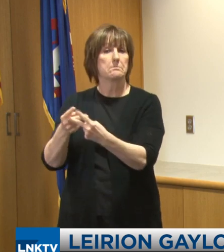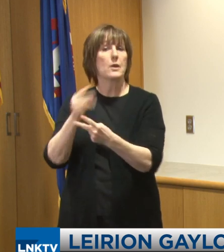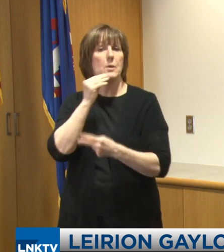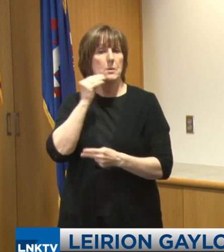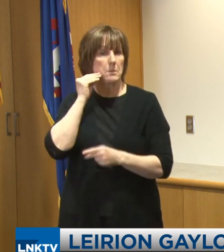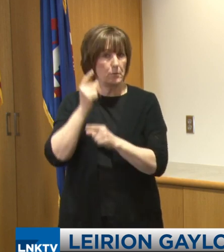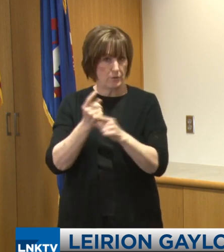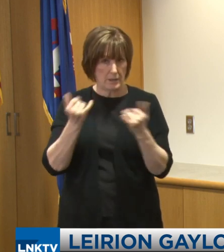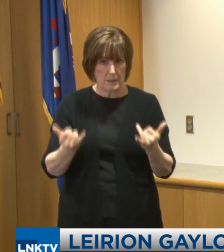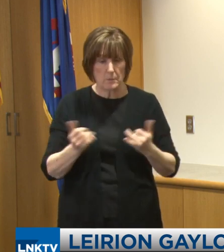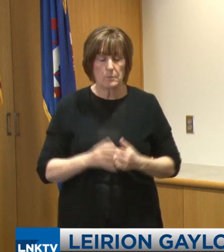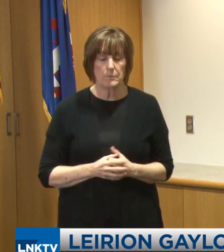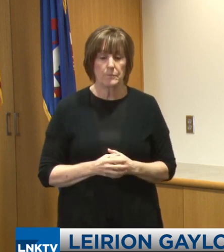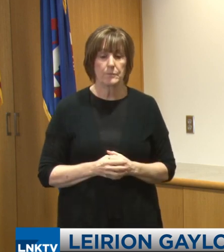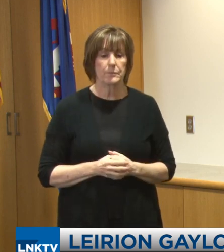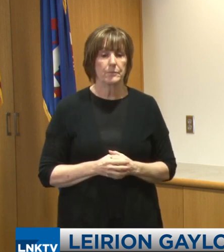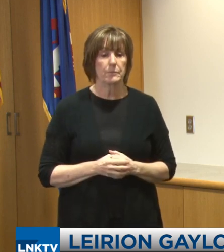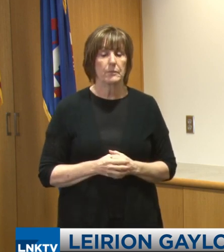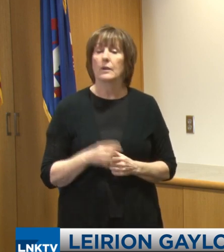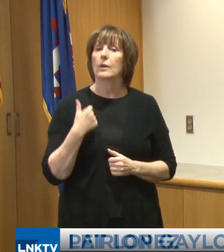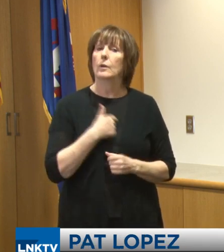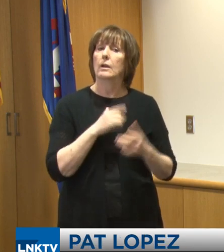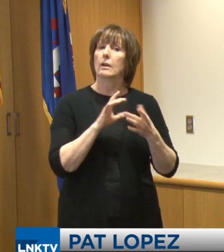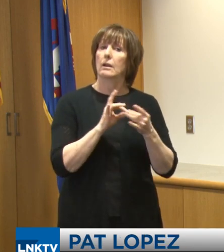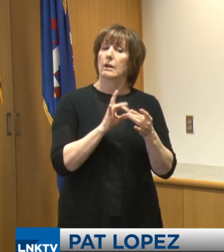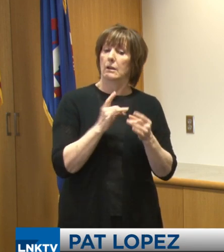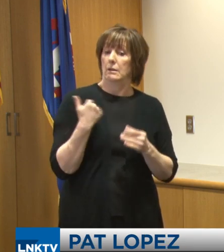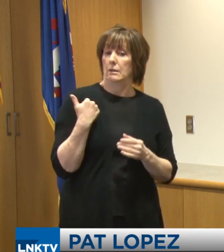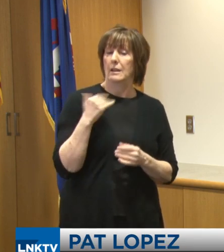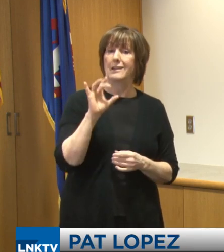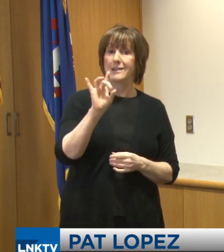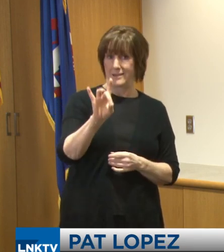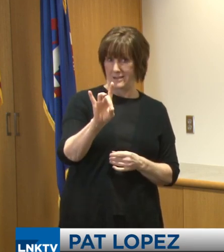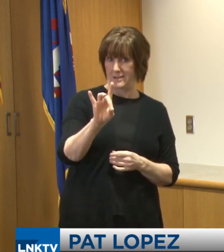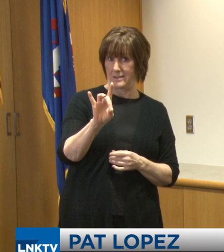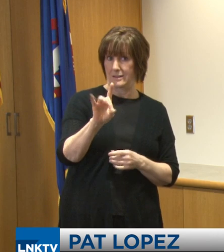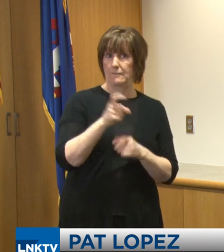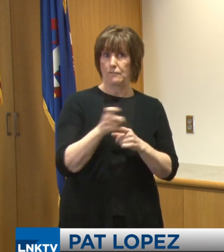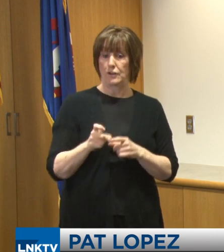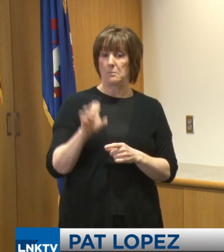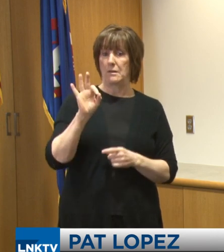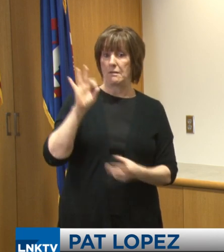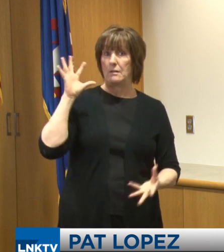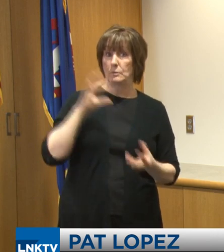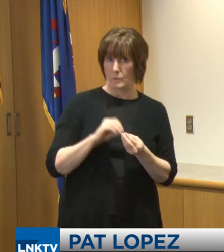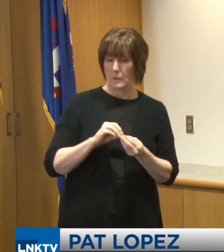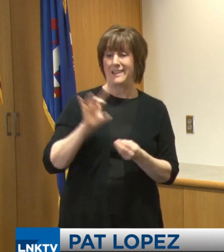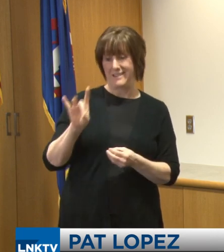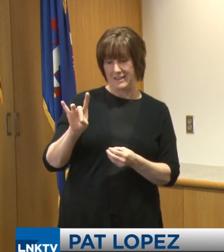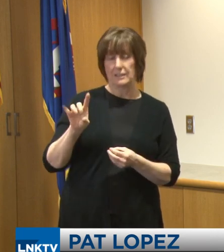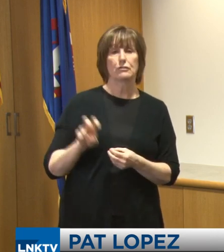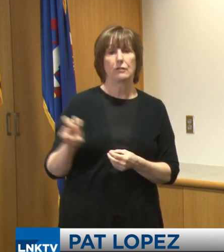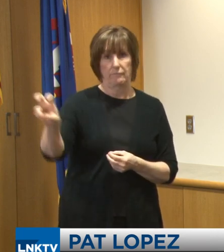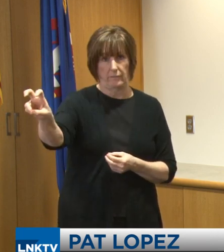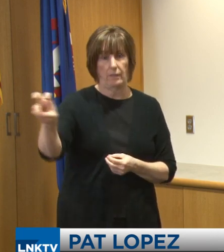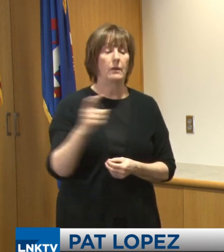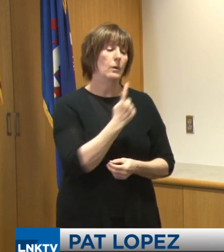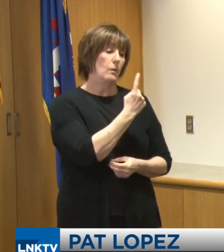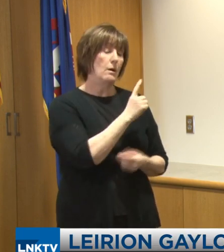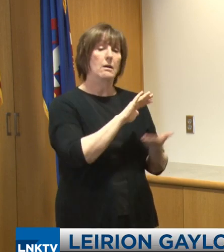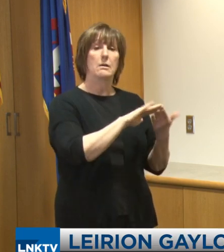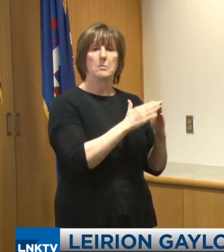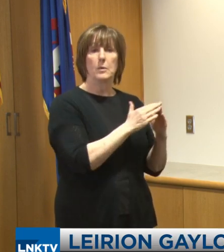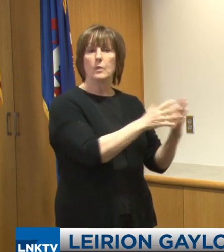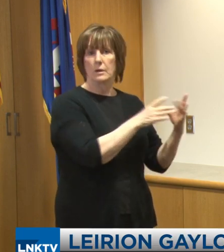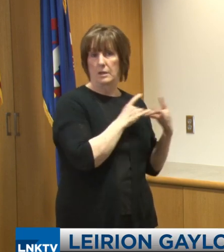this time. As we said, 8 of our 9 cases are travel-related, and 1 is